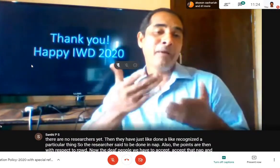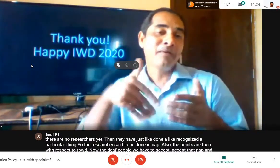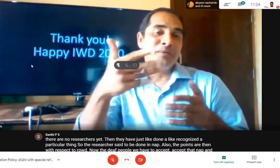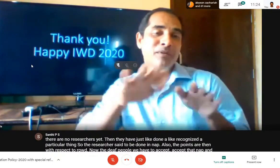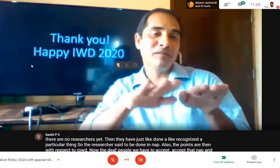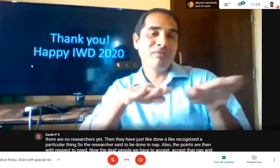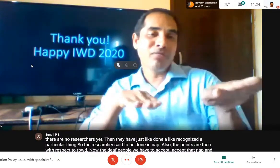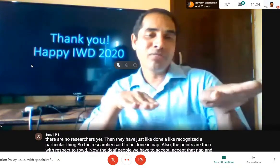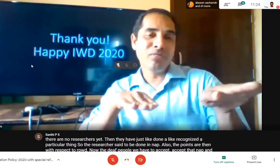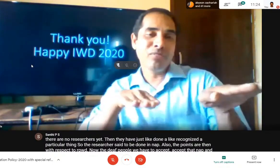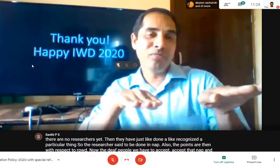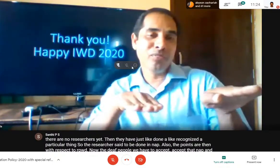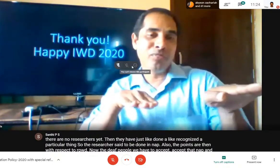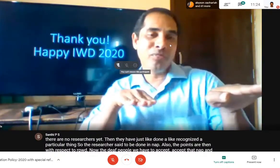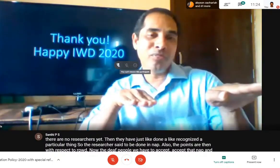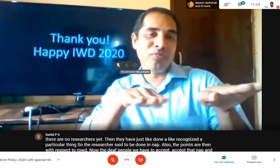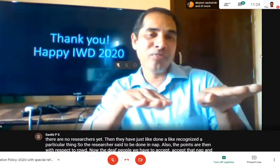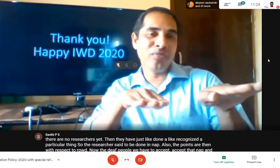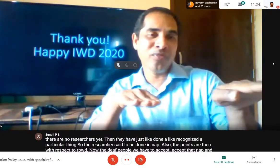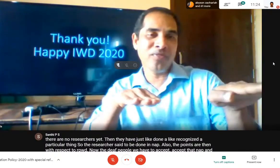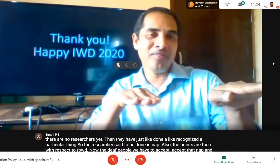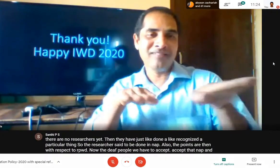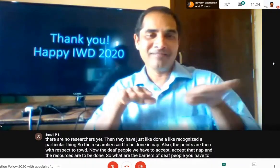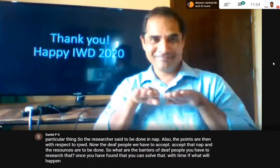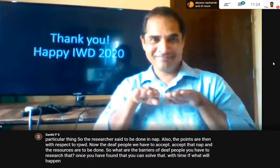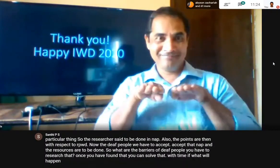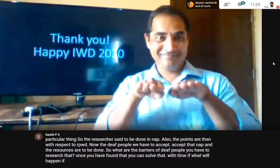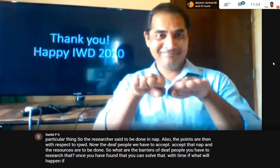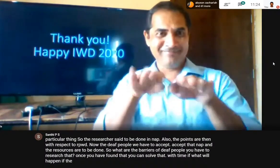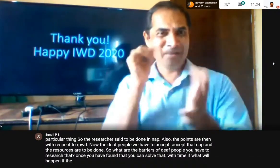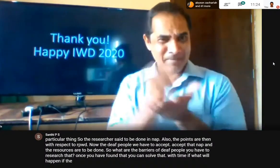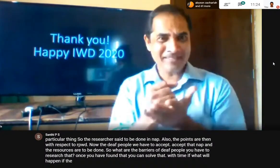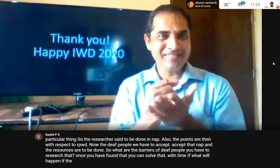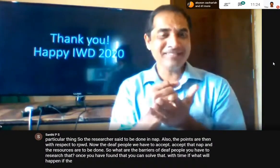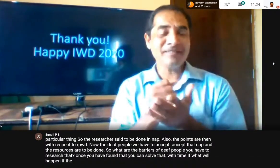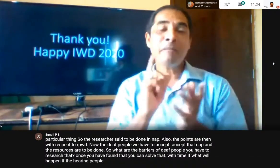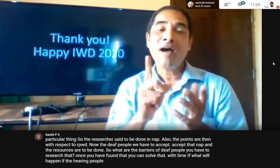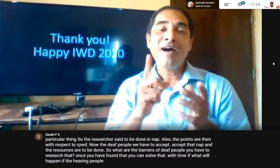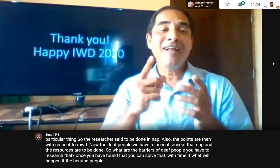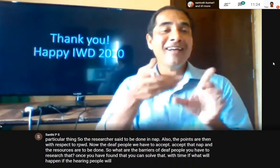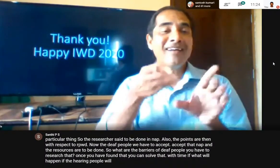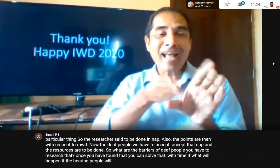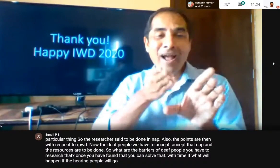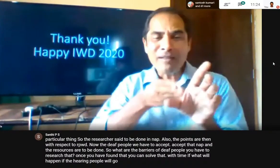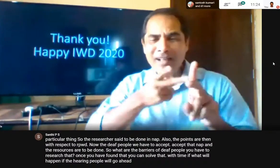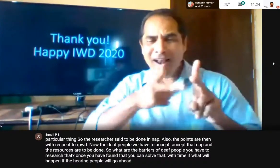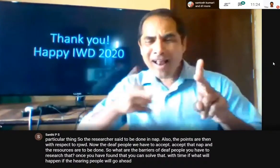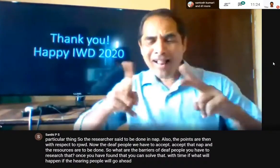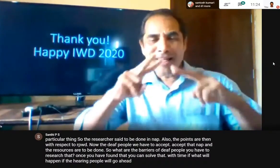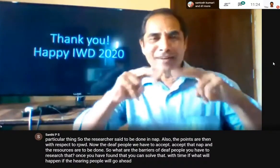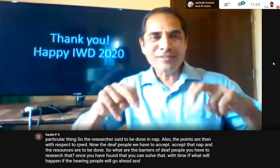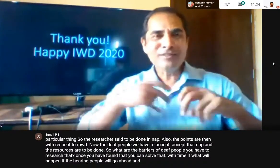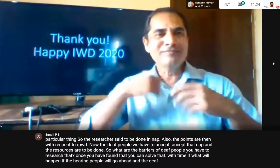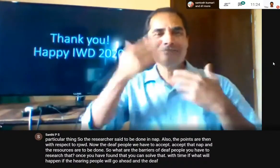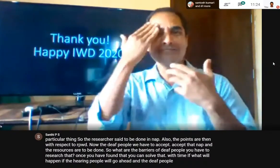if what will happen if the hearing people will go ahead and the deaf people will be at back.